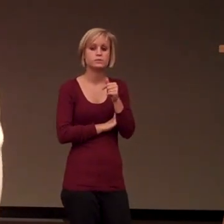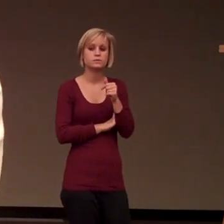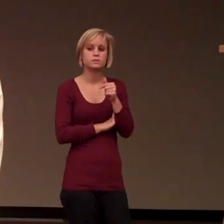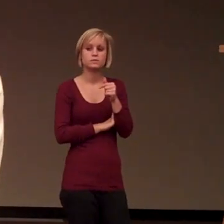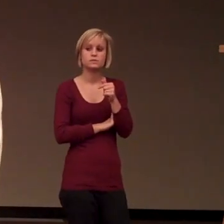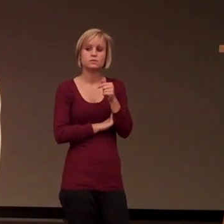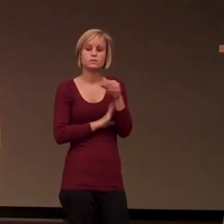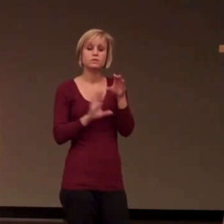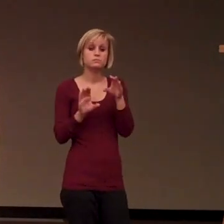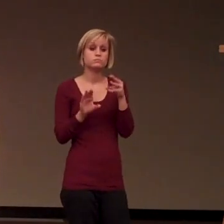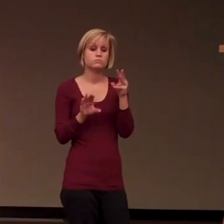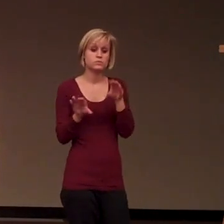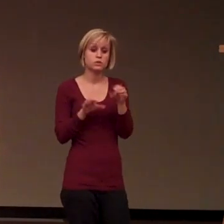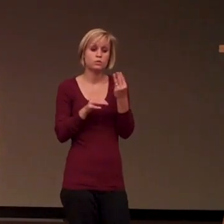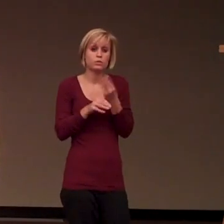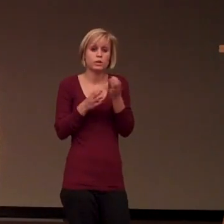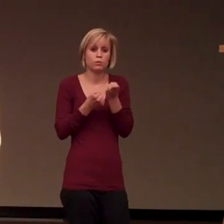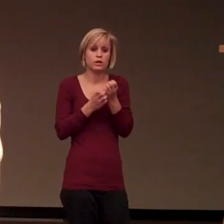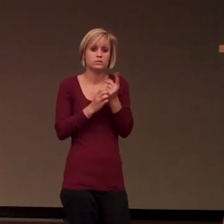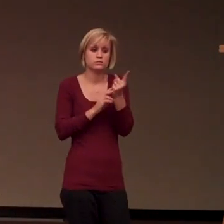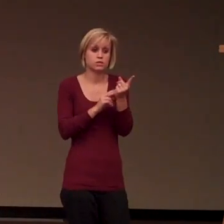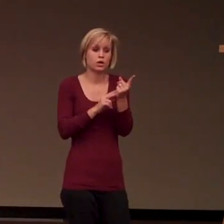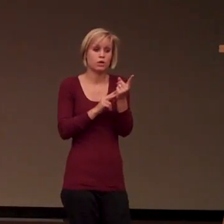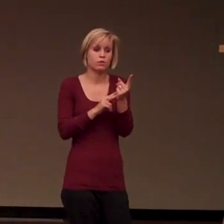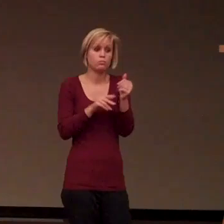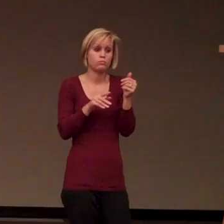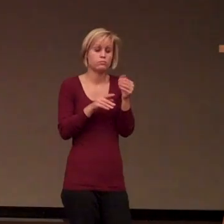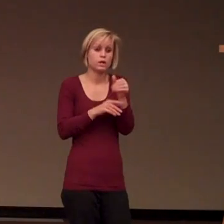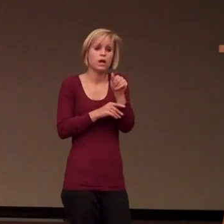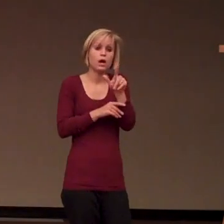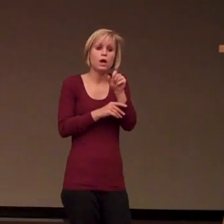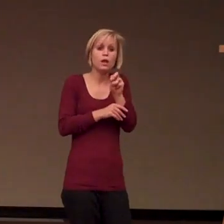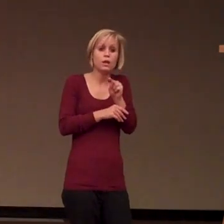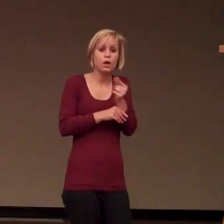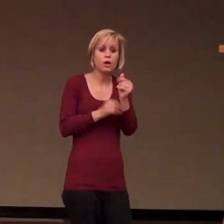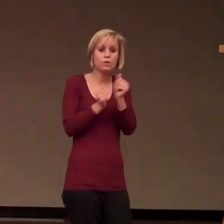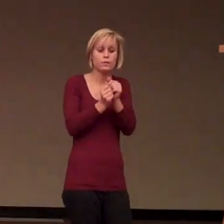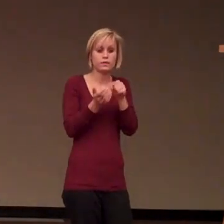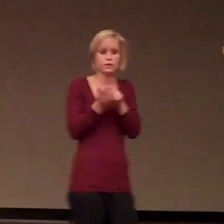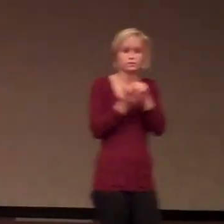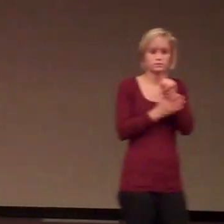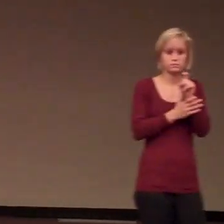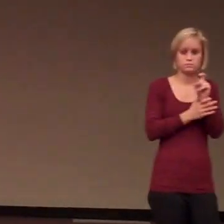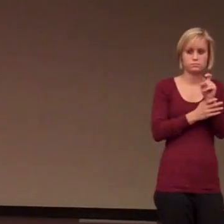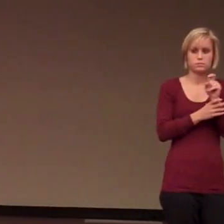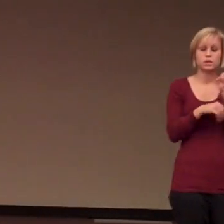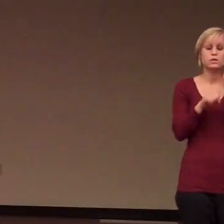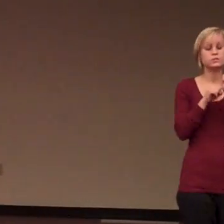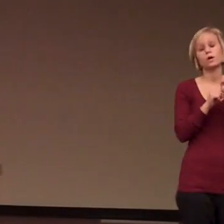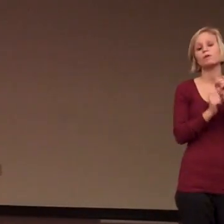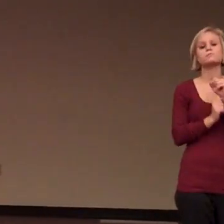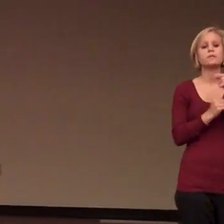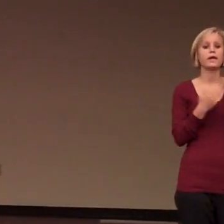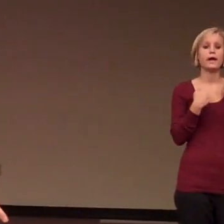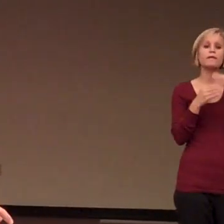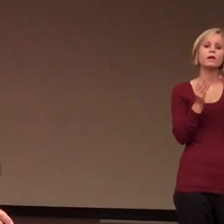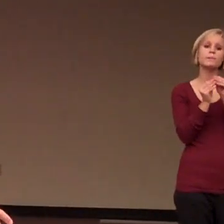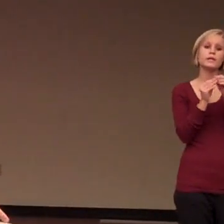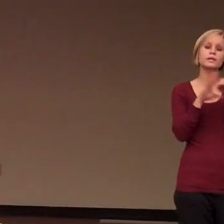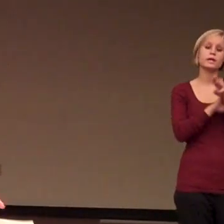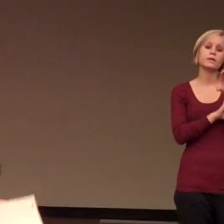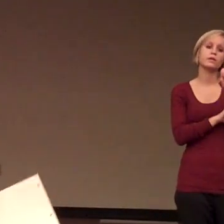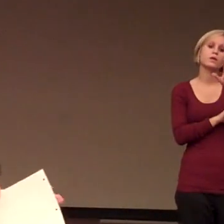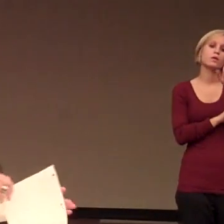to go along with this? So they have a meeting in Clarksburg, and sometimes it's called